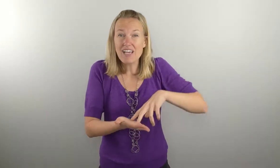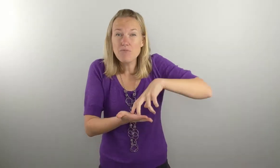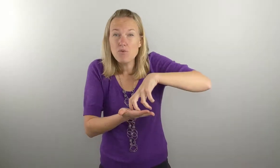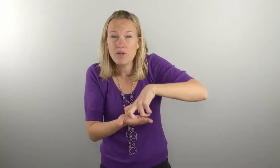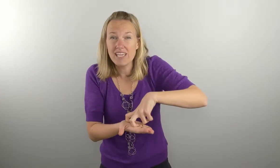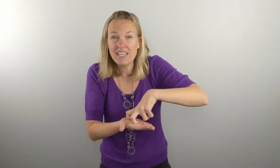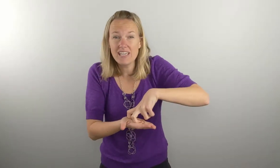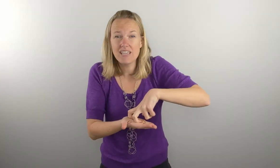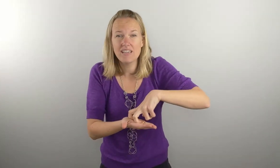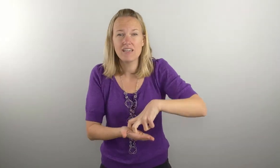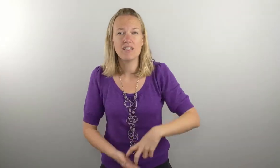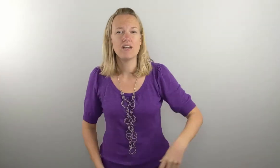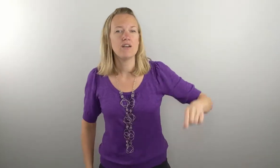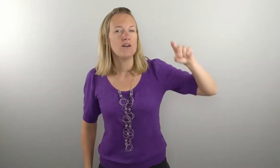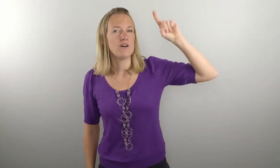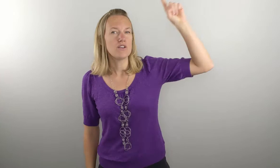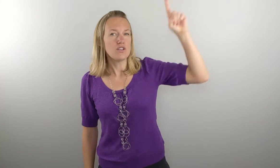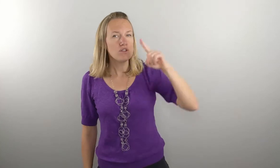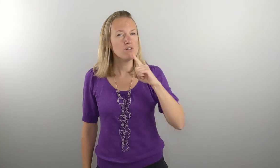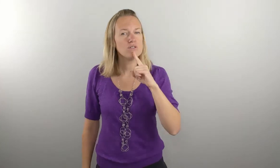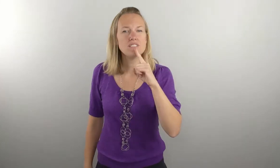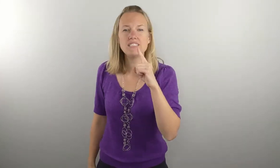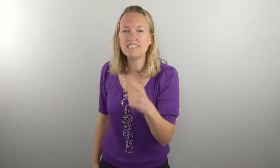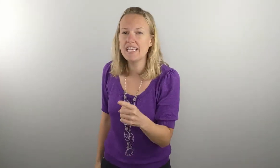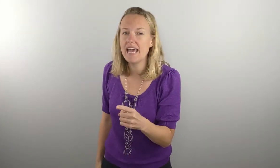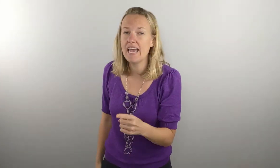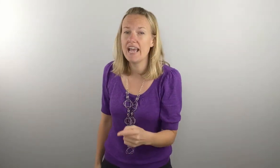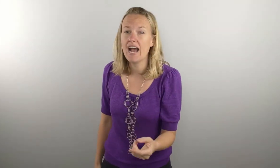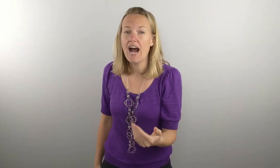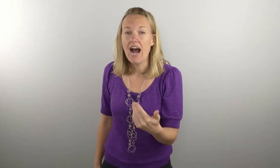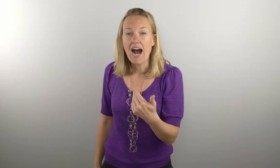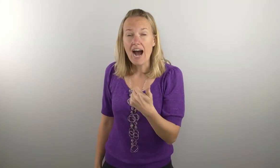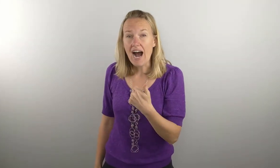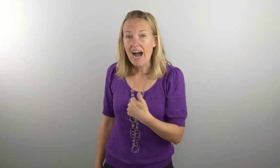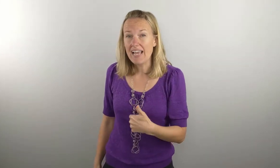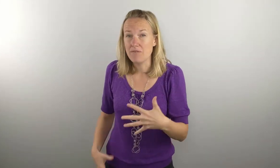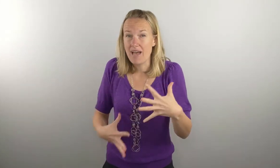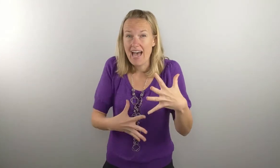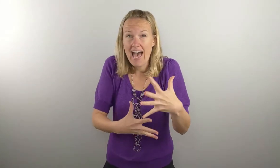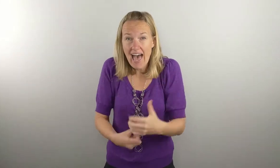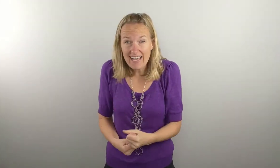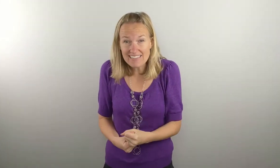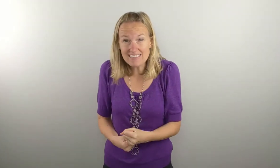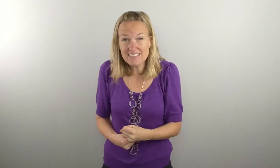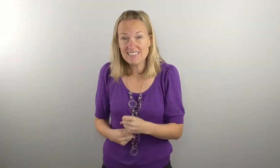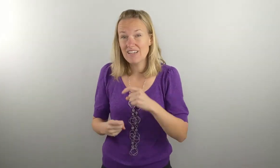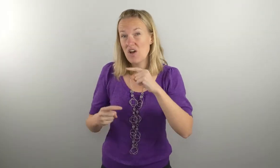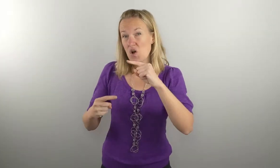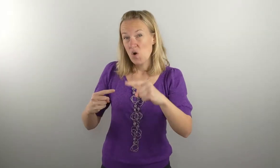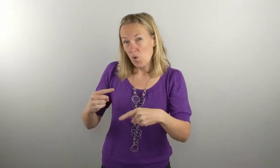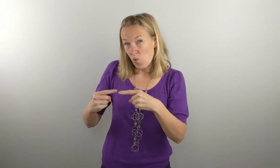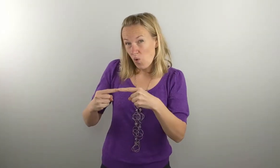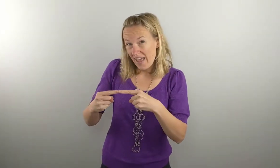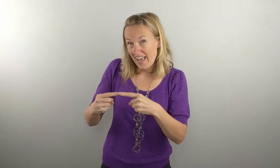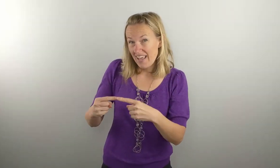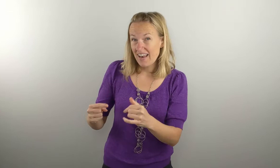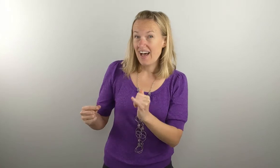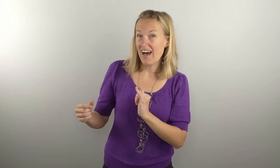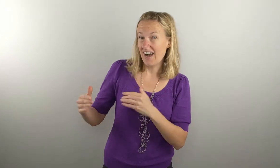am weak. You say I am held when I